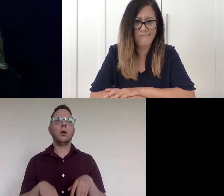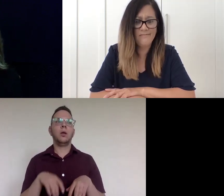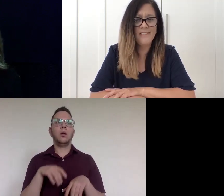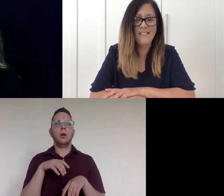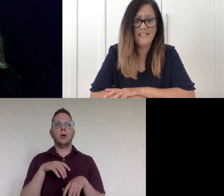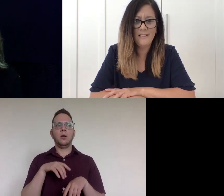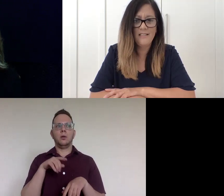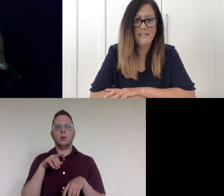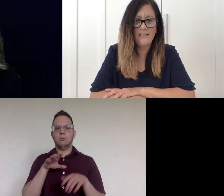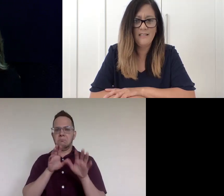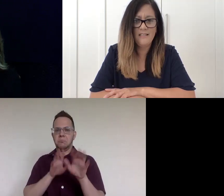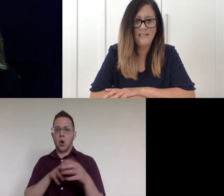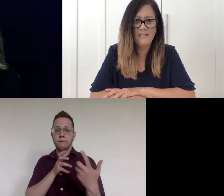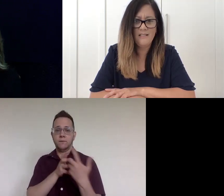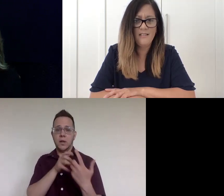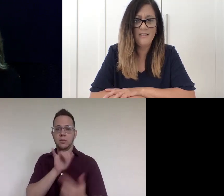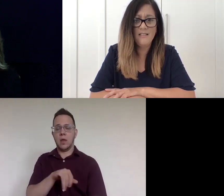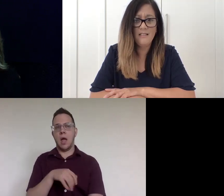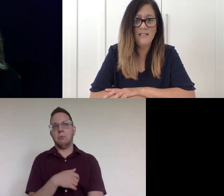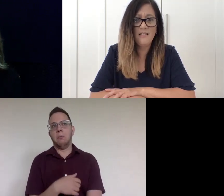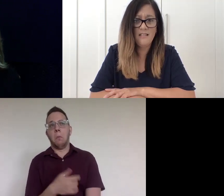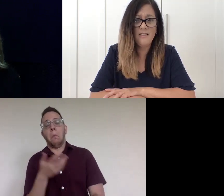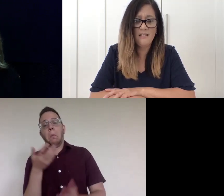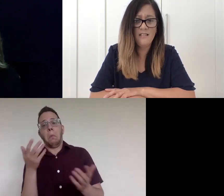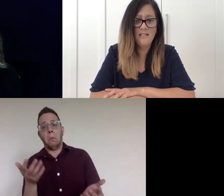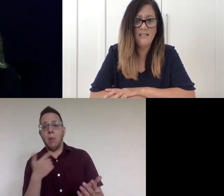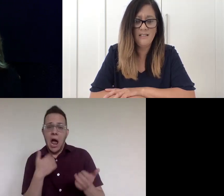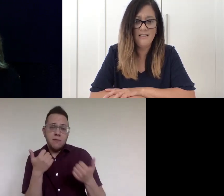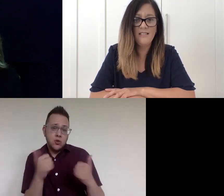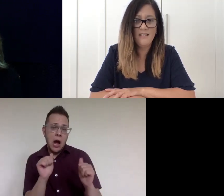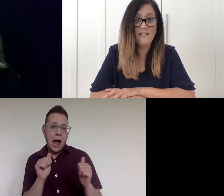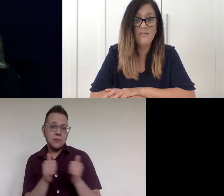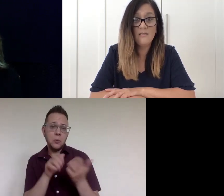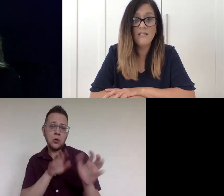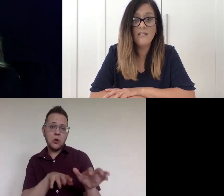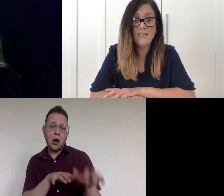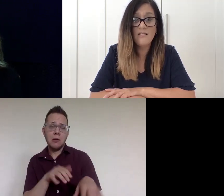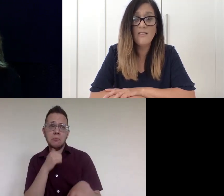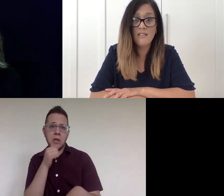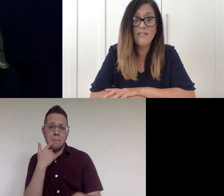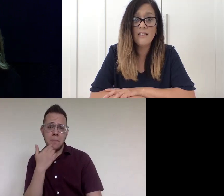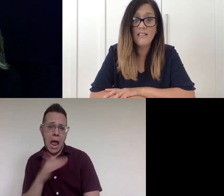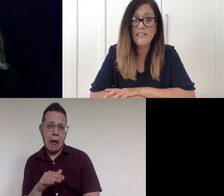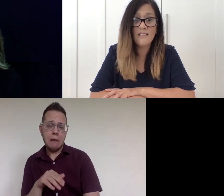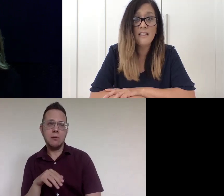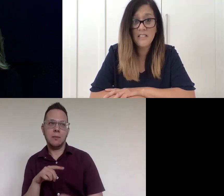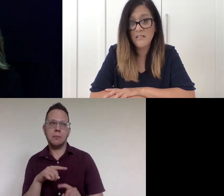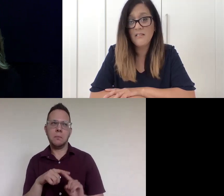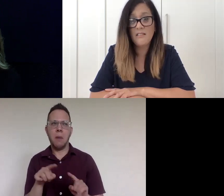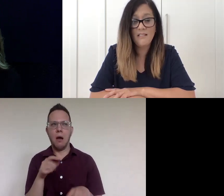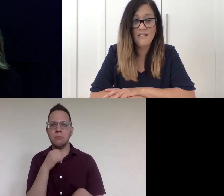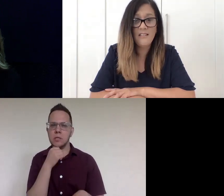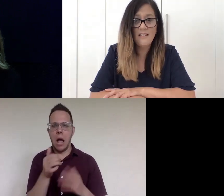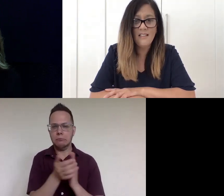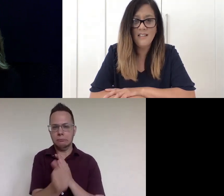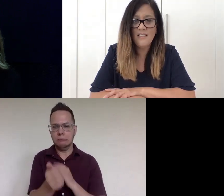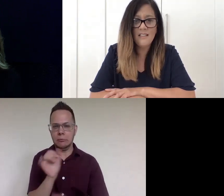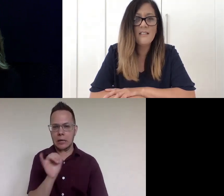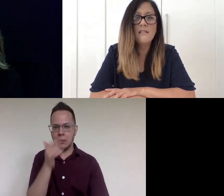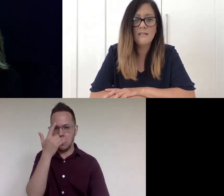me. And in a situation like that, CART might work. I've worked with CART. It's not